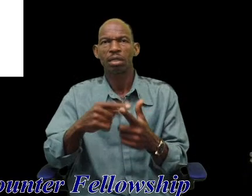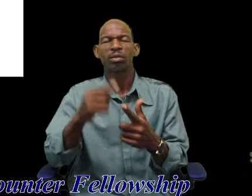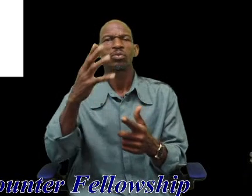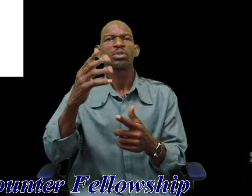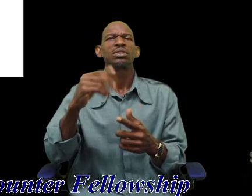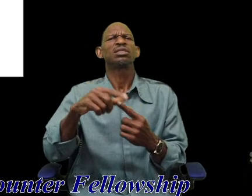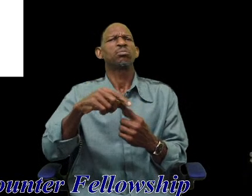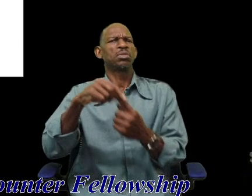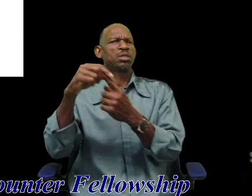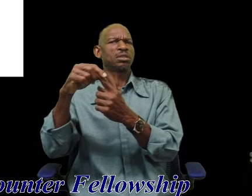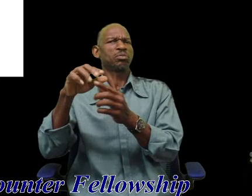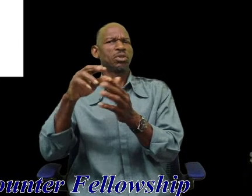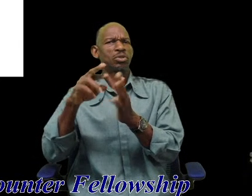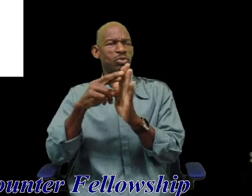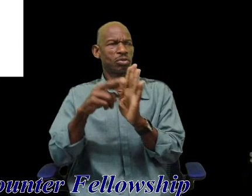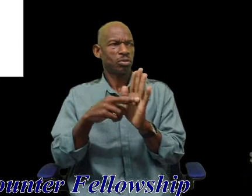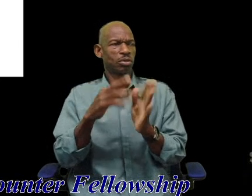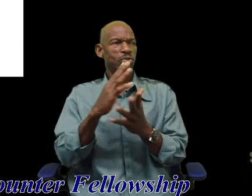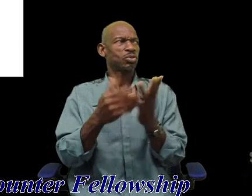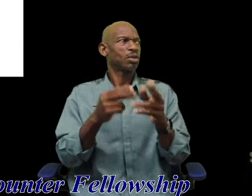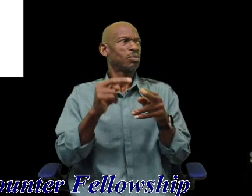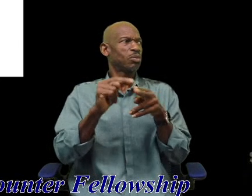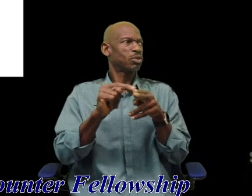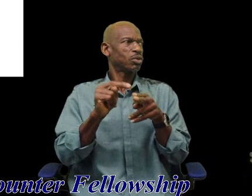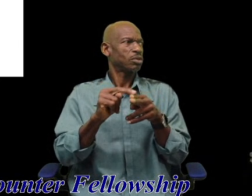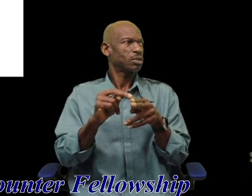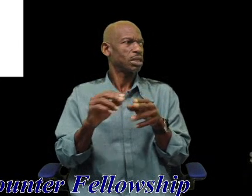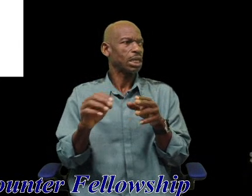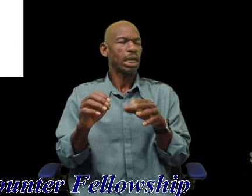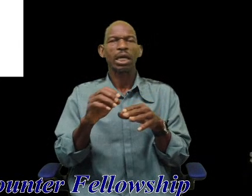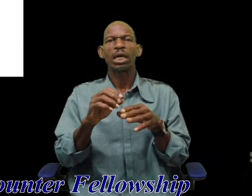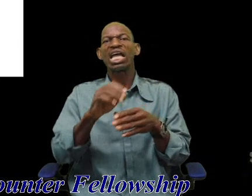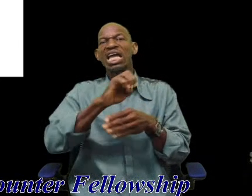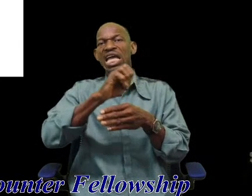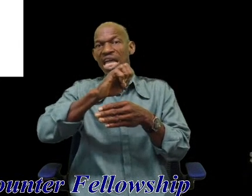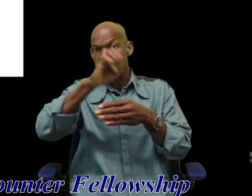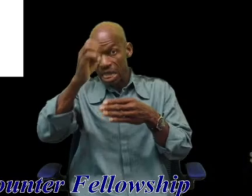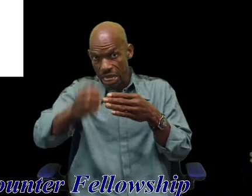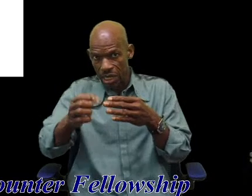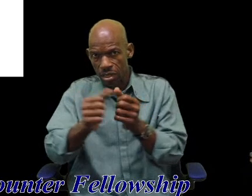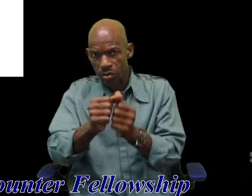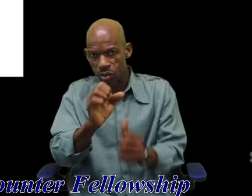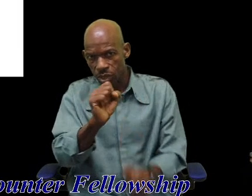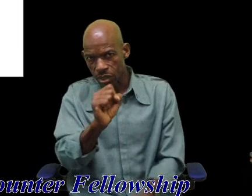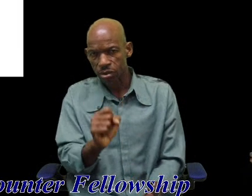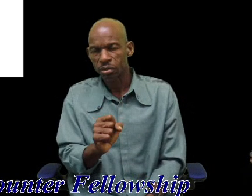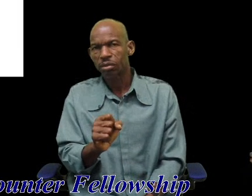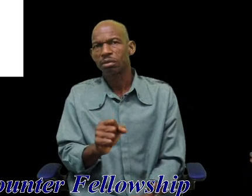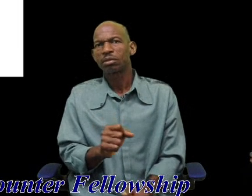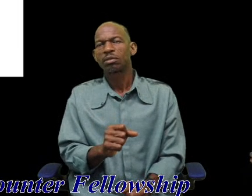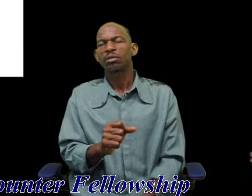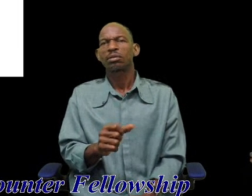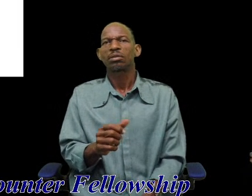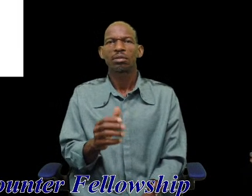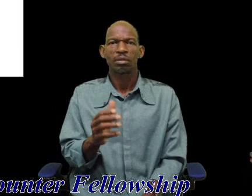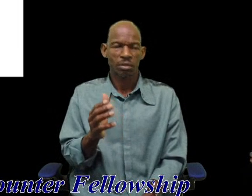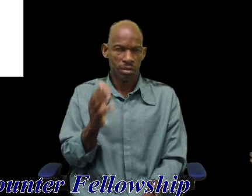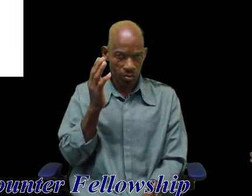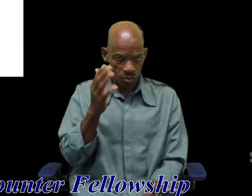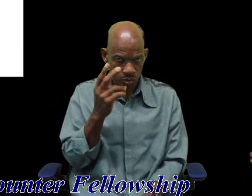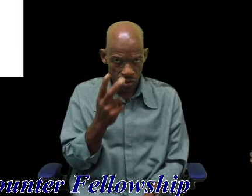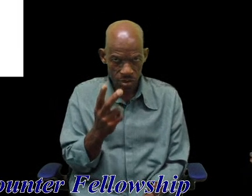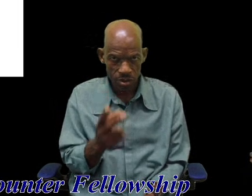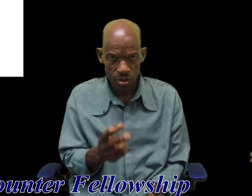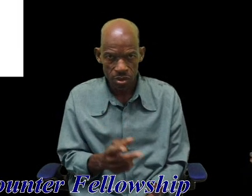that ends with S, and not only ends with S. As we look at that, we look at this because you are